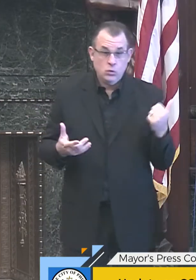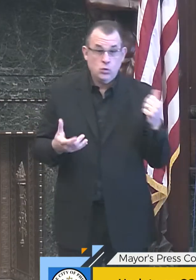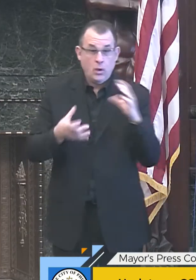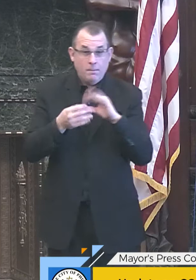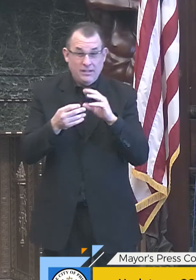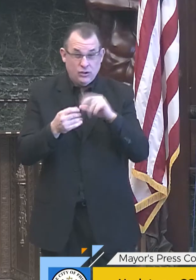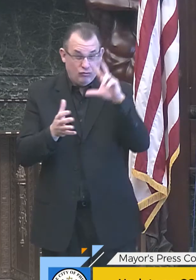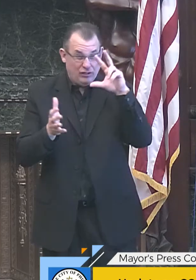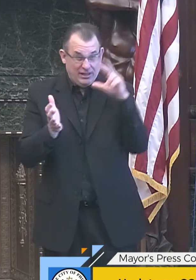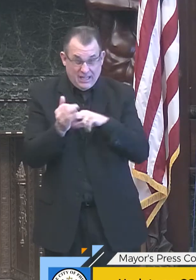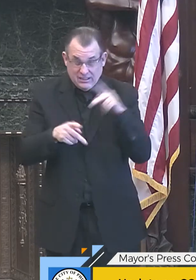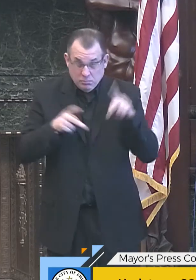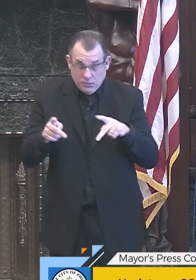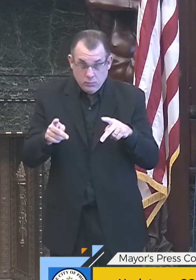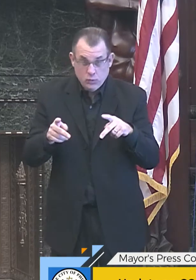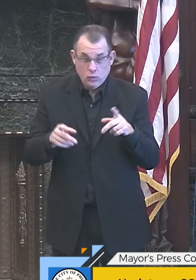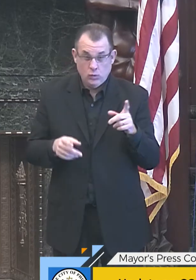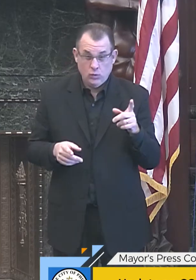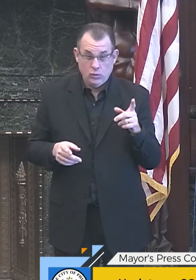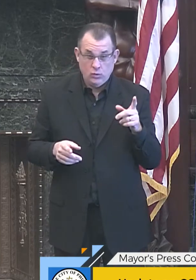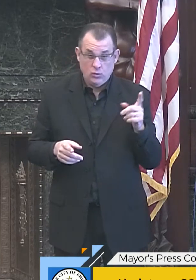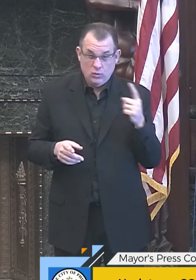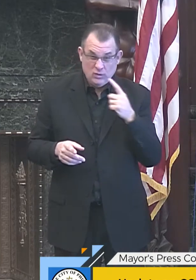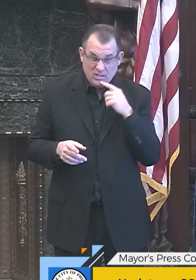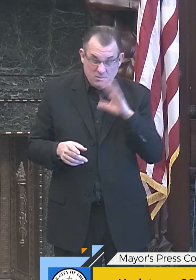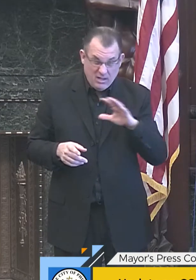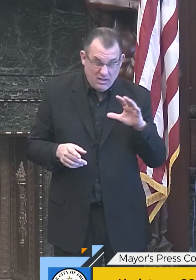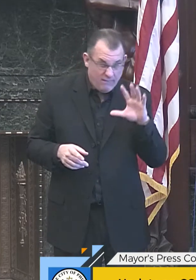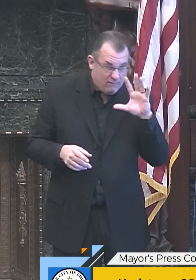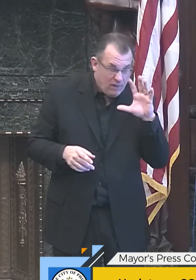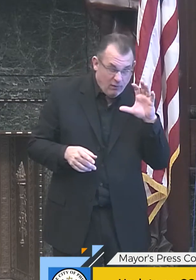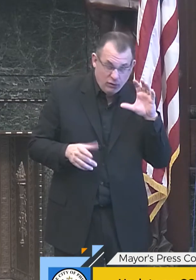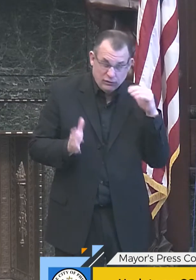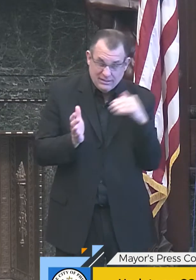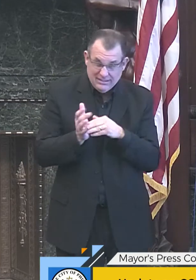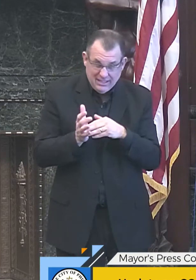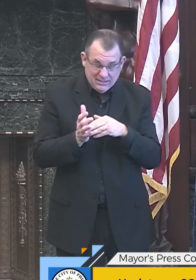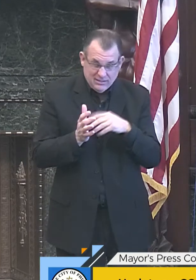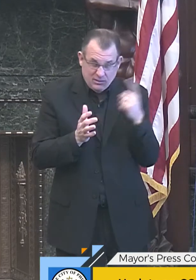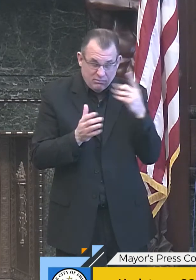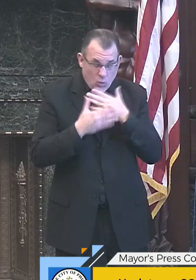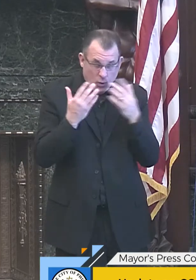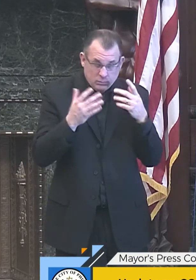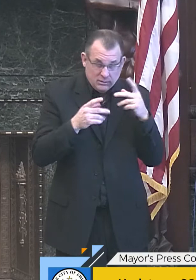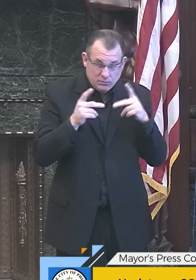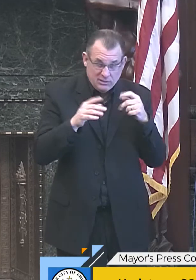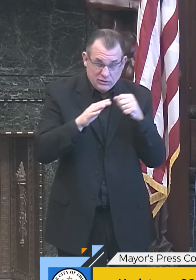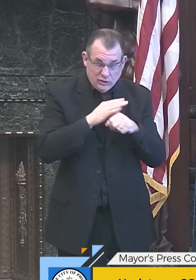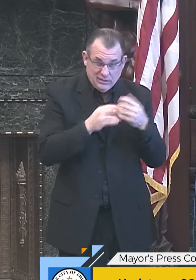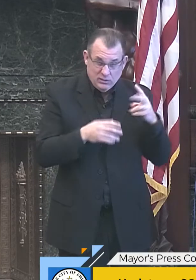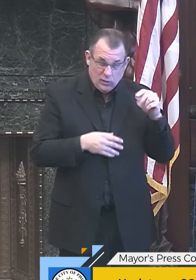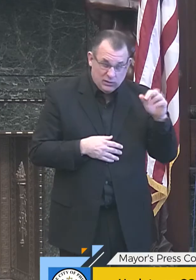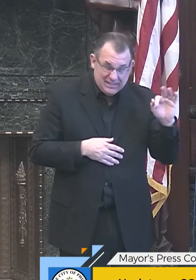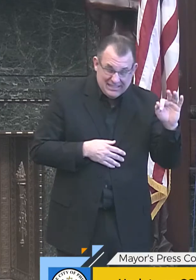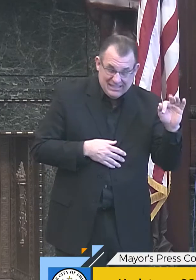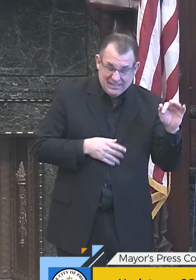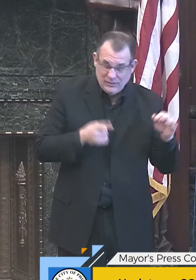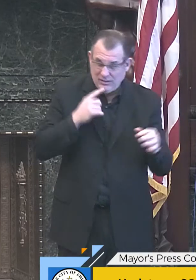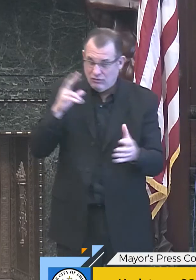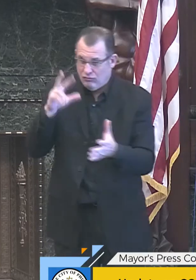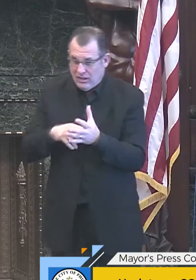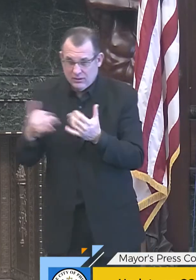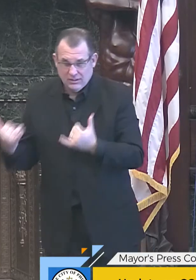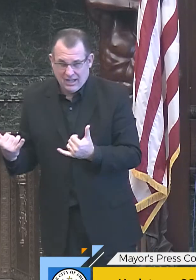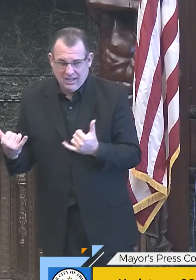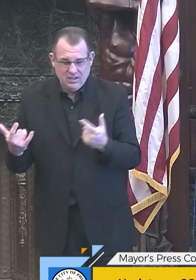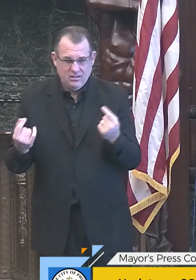the website. It said that there were some 5,800 people homeless in Philly in 2019. I'm just trying to get a better number when